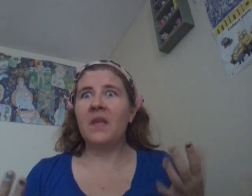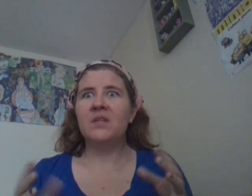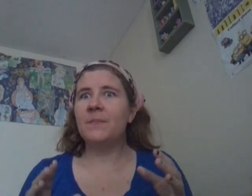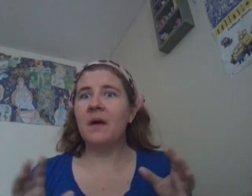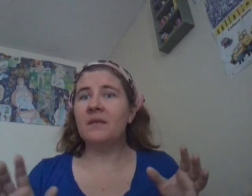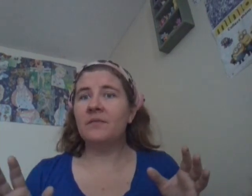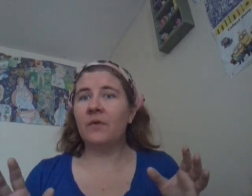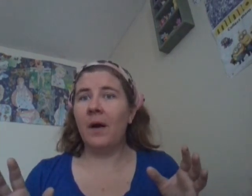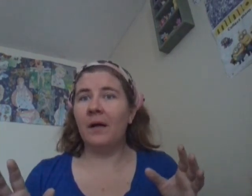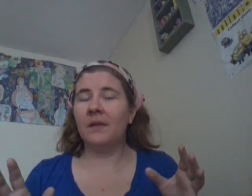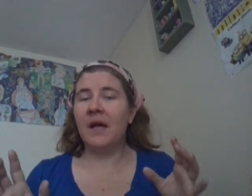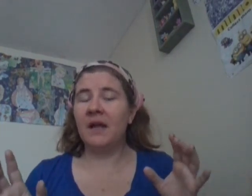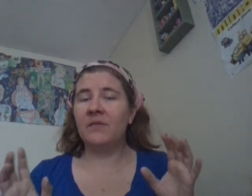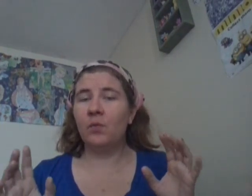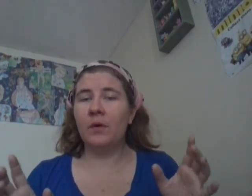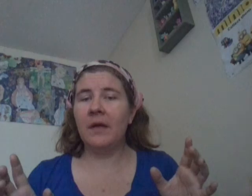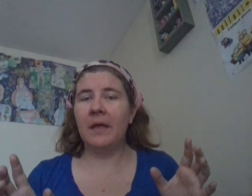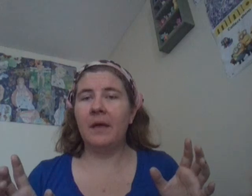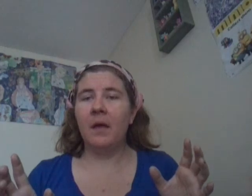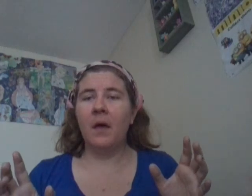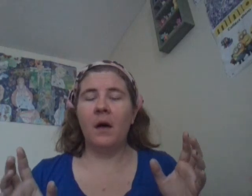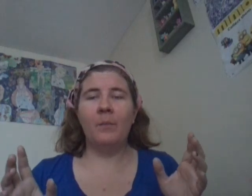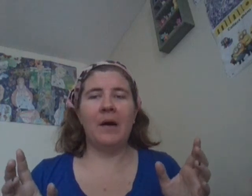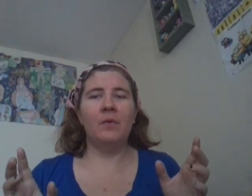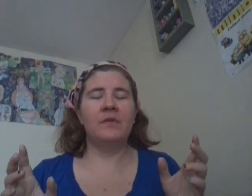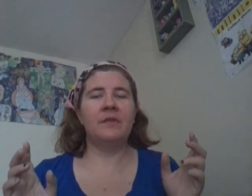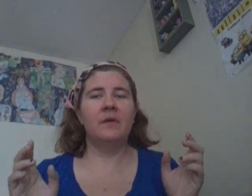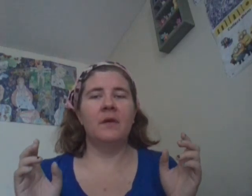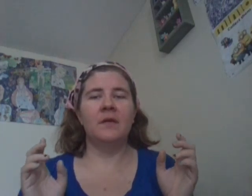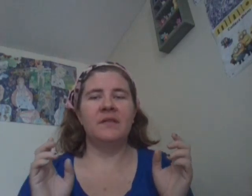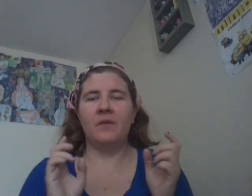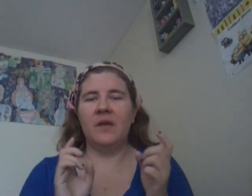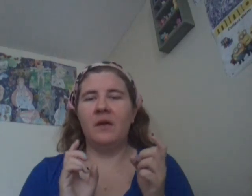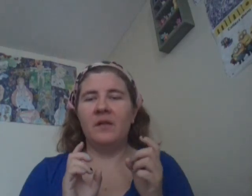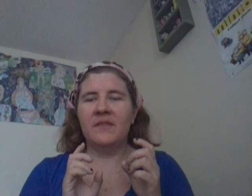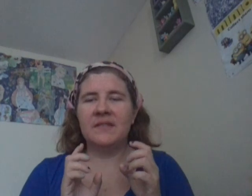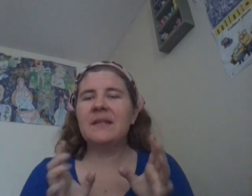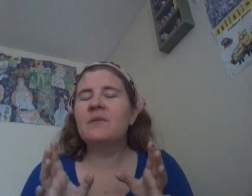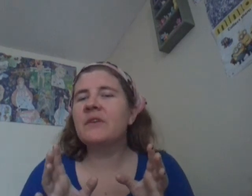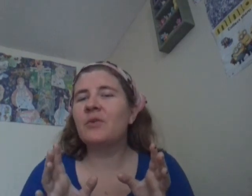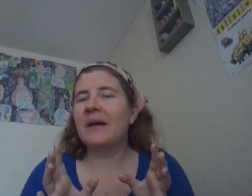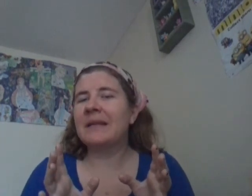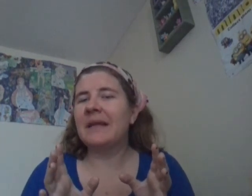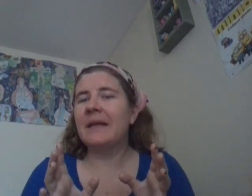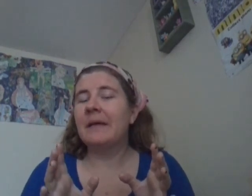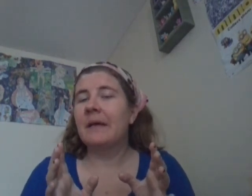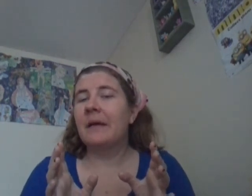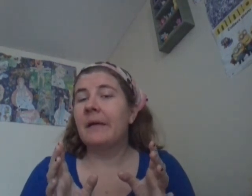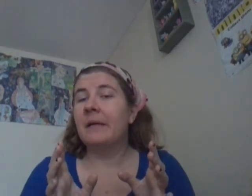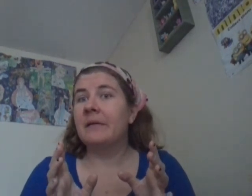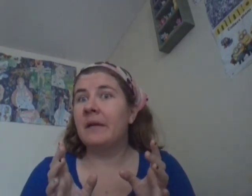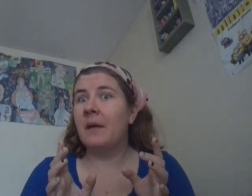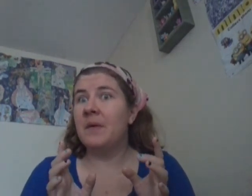just be us for a while, not have to worry about did I read all of the signals correctly, did I